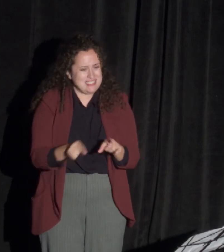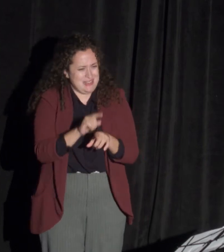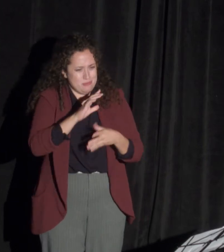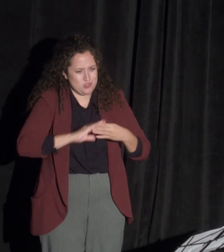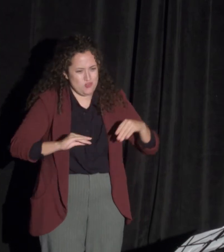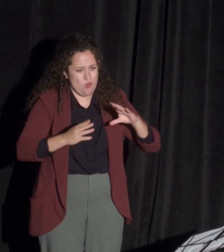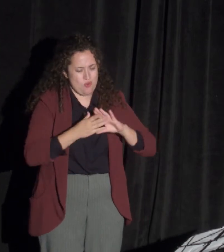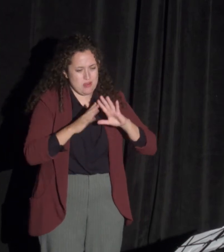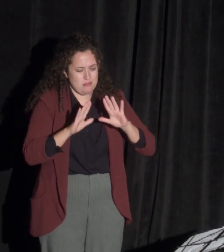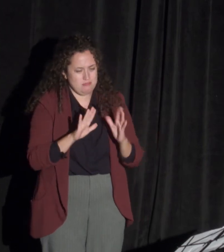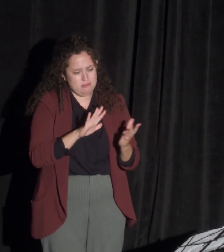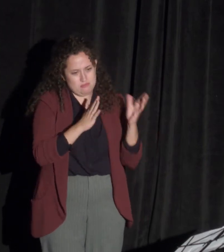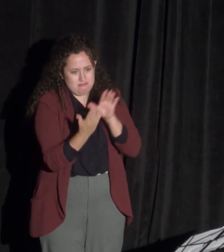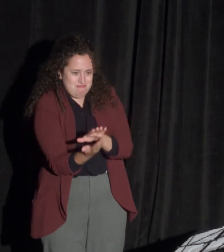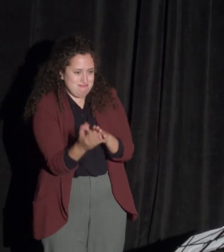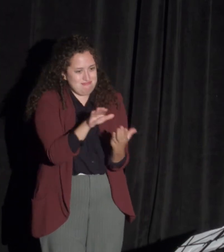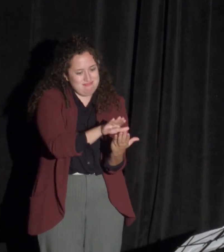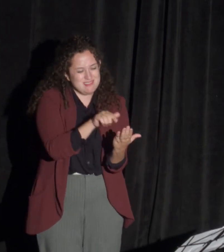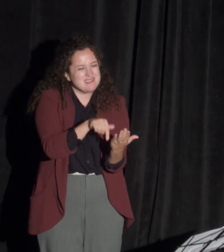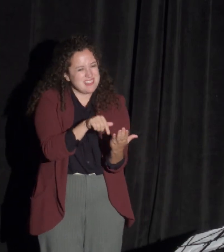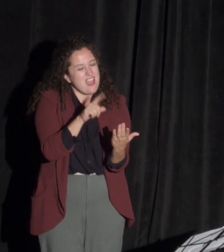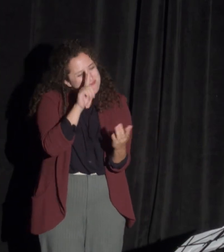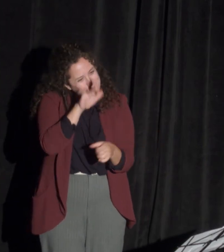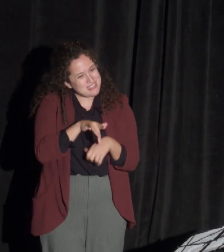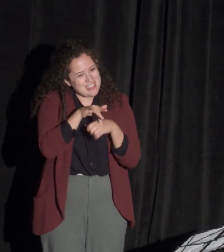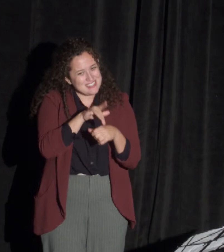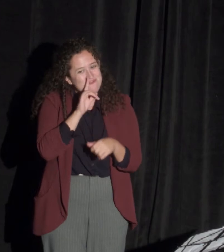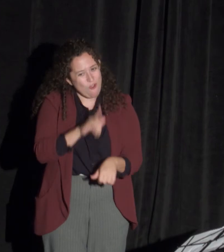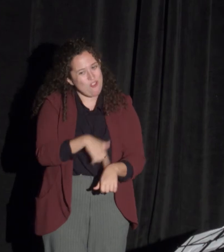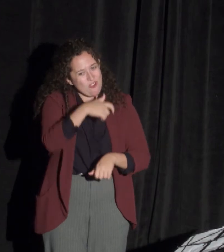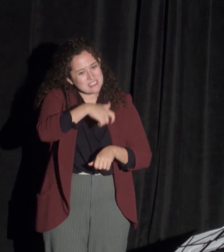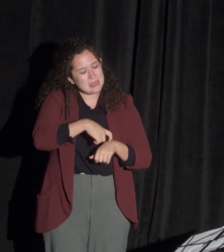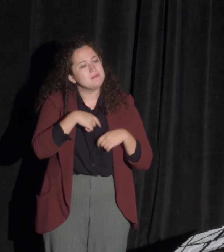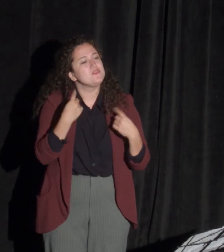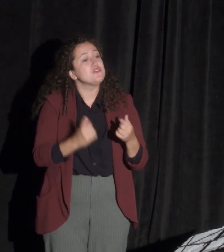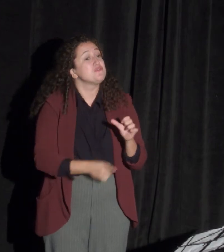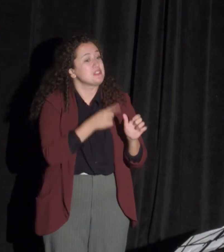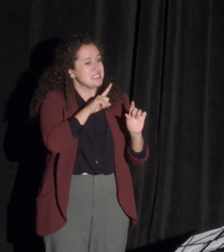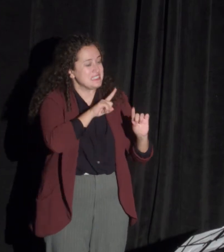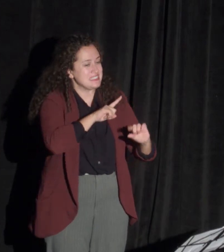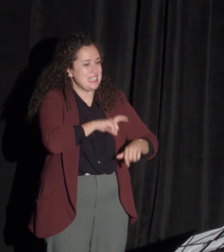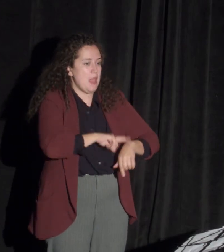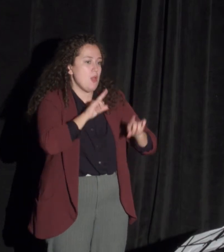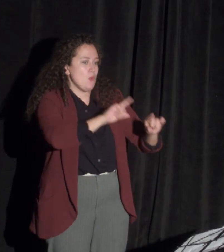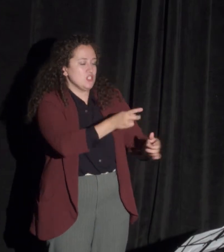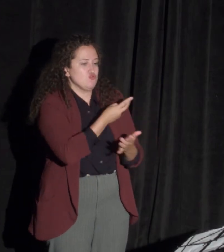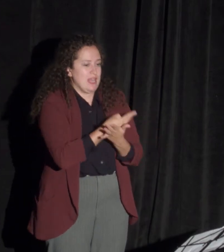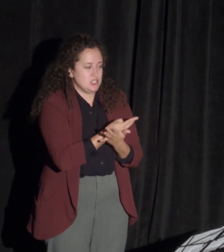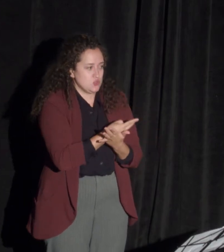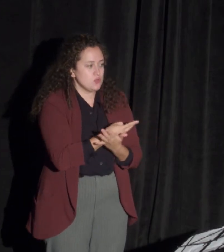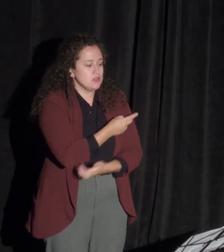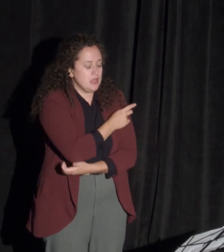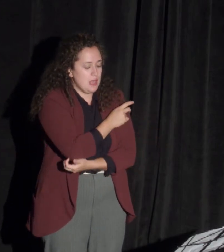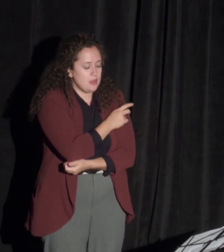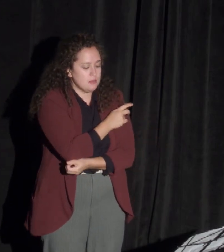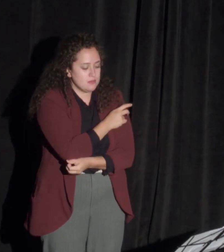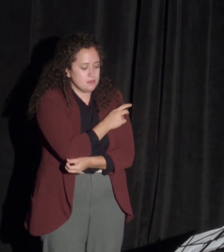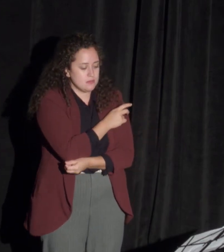time. When I was in grad school the first time, the one in Byzantine history, I took a course in comparative and